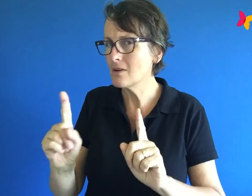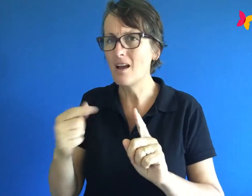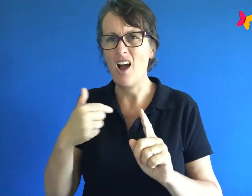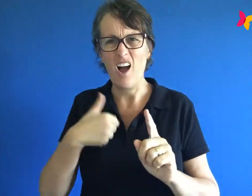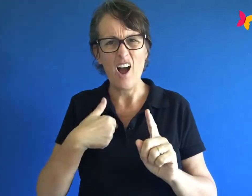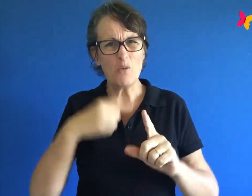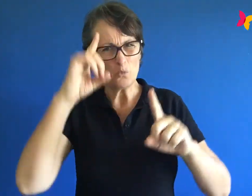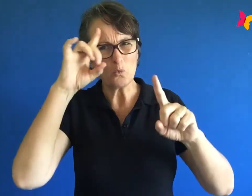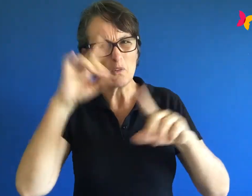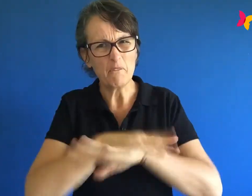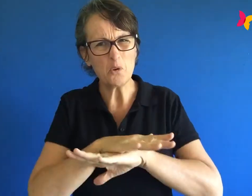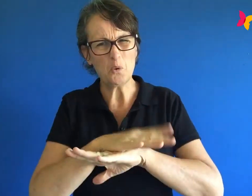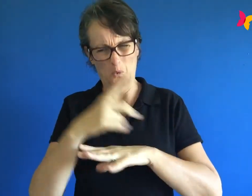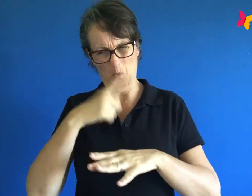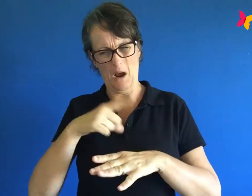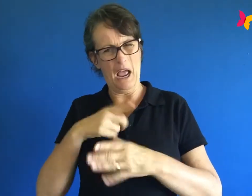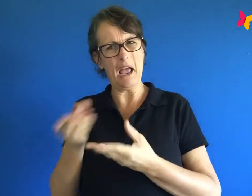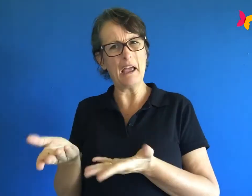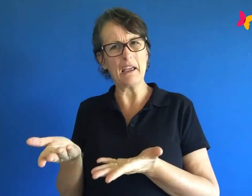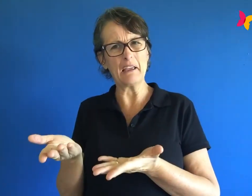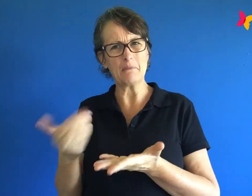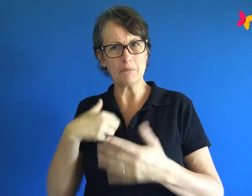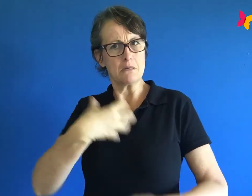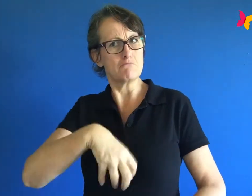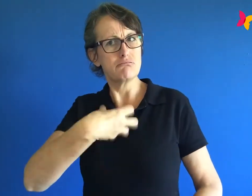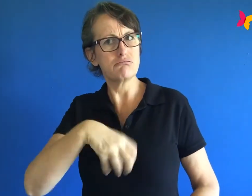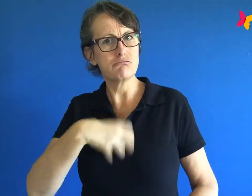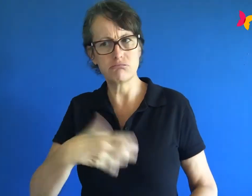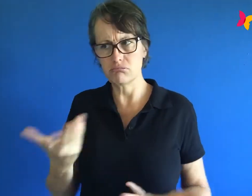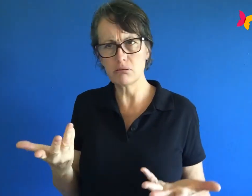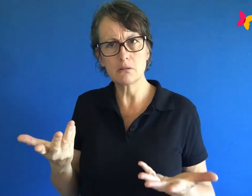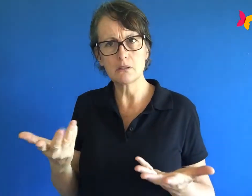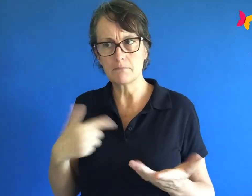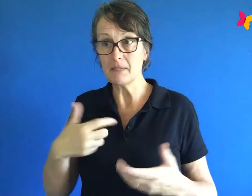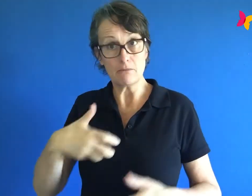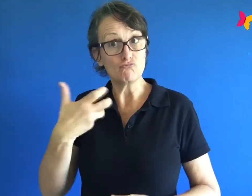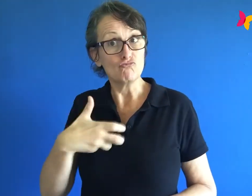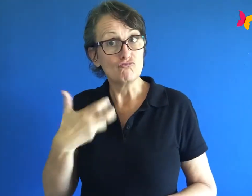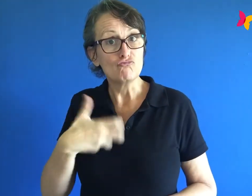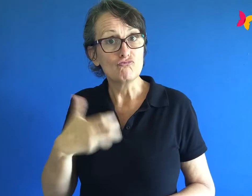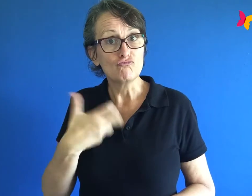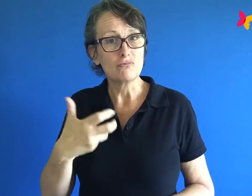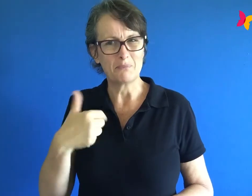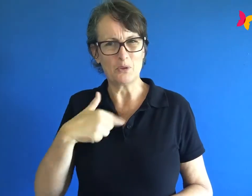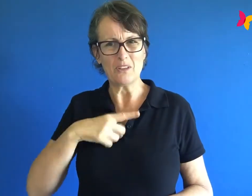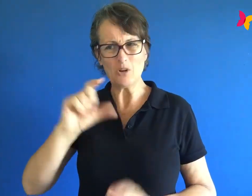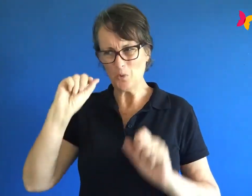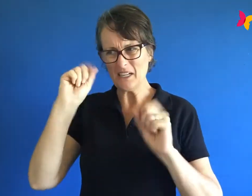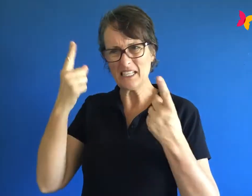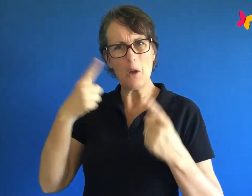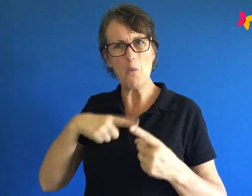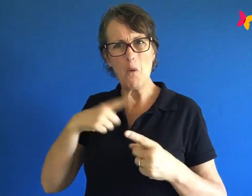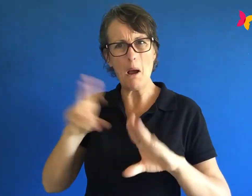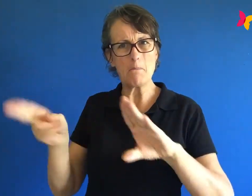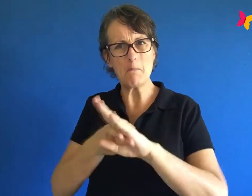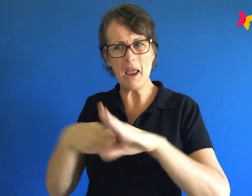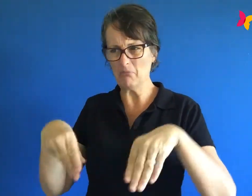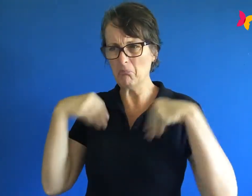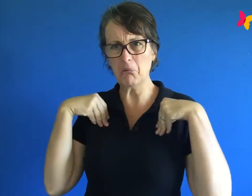confusion. It was frustration. I'm annoyed because I don't understand it. Yeah, fair enough. No, it's totally